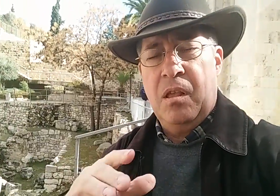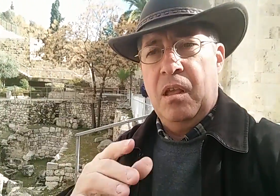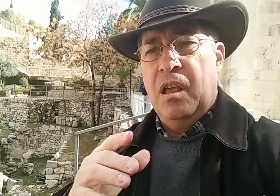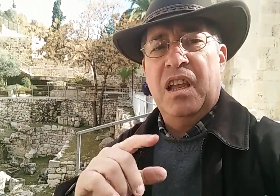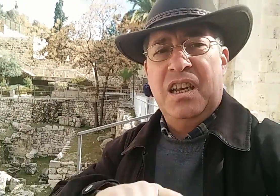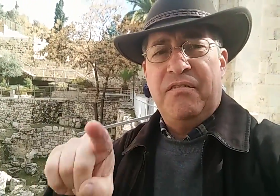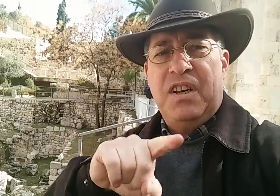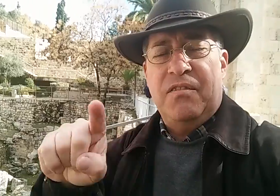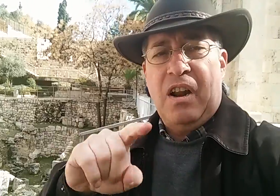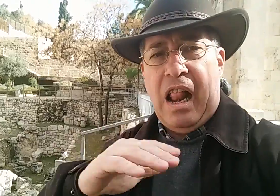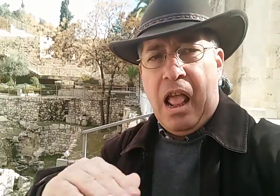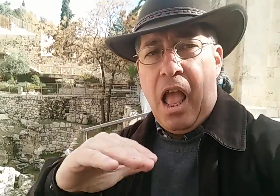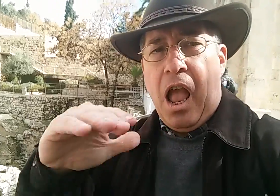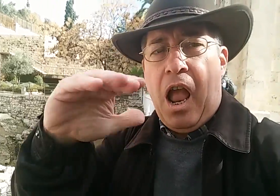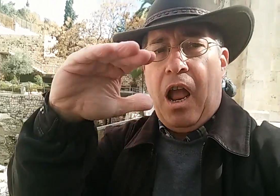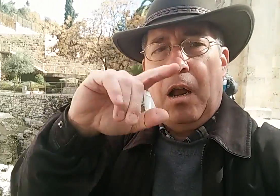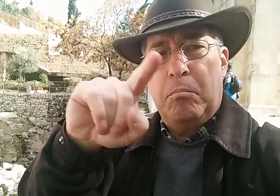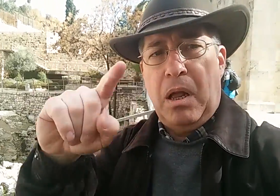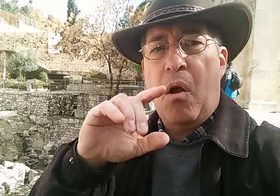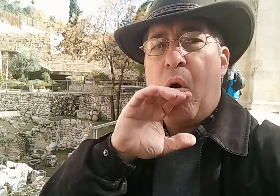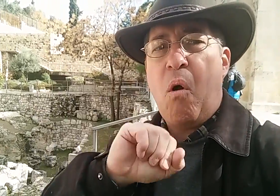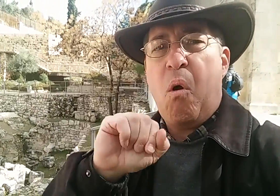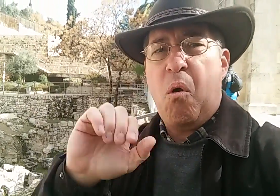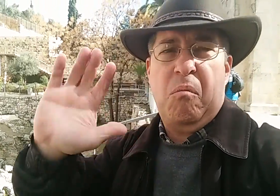the different layers, the different